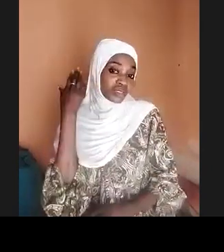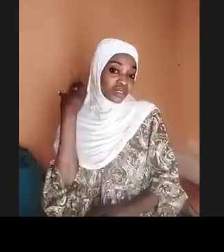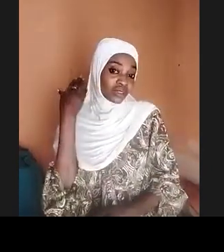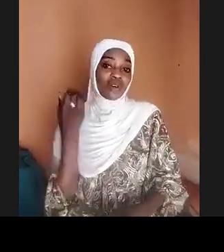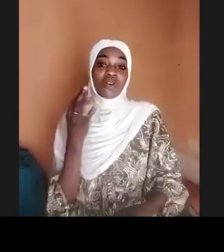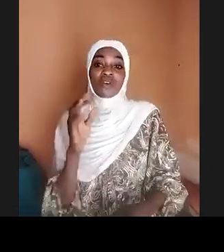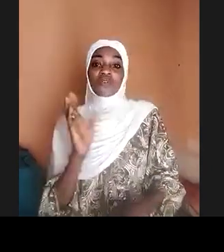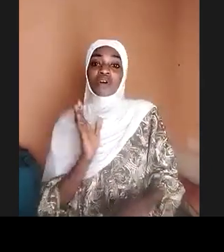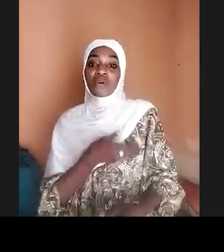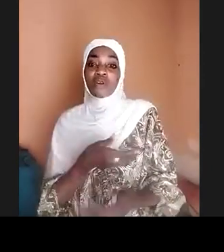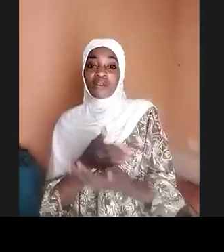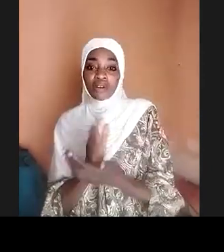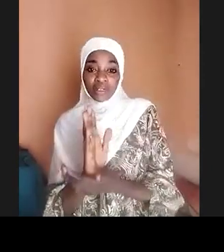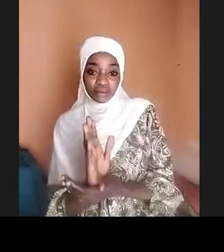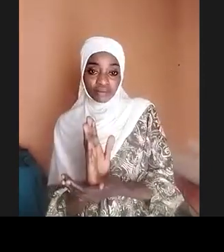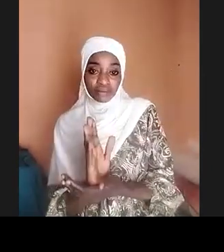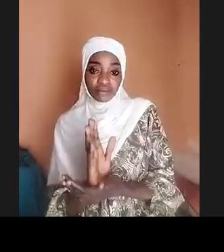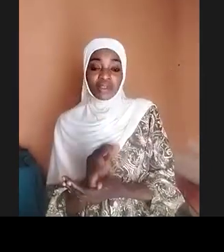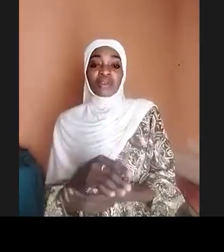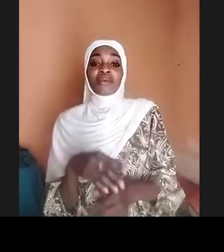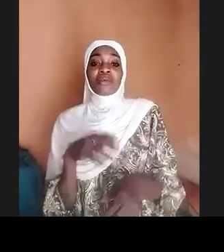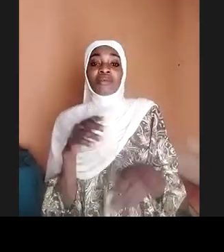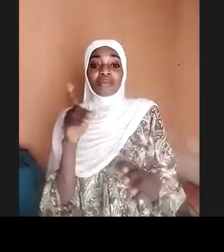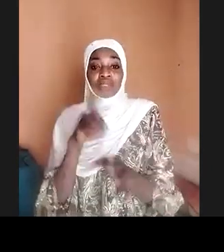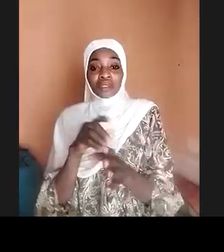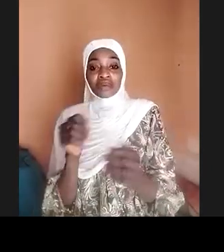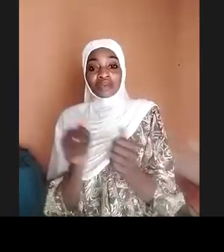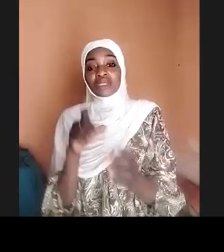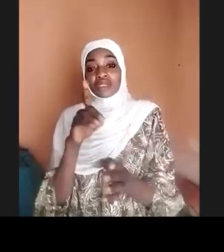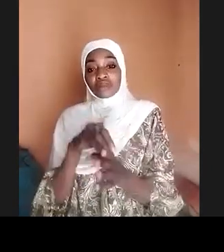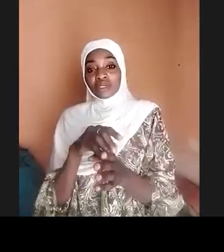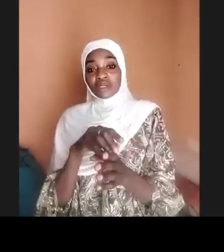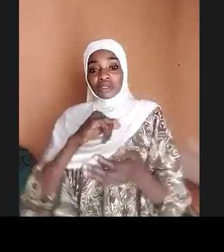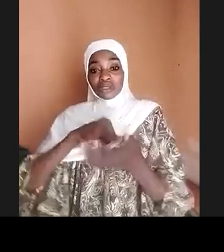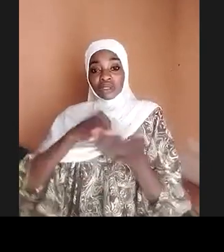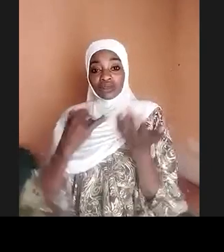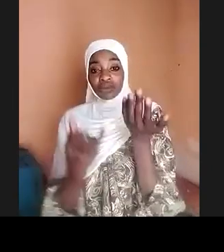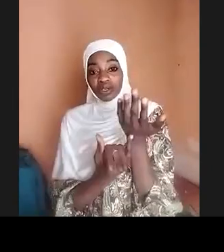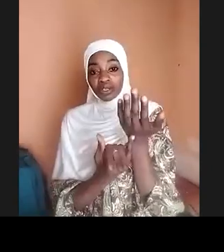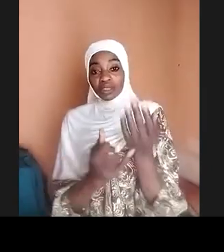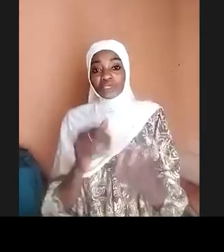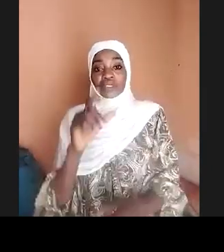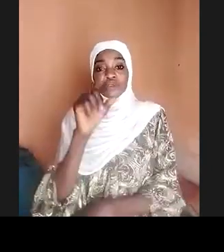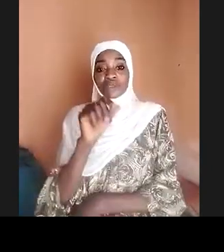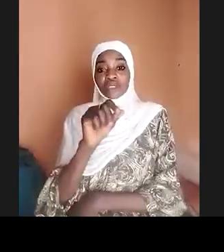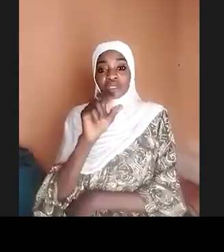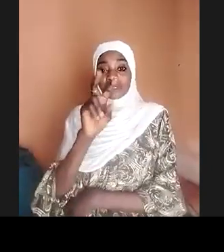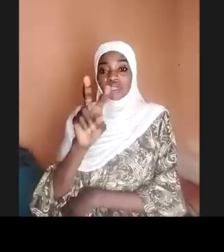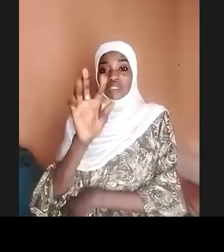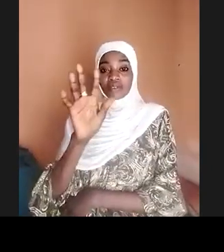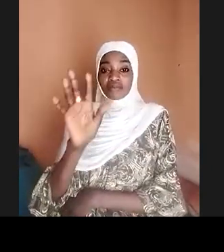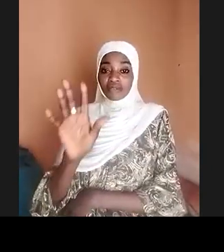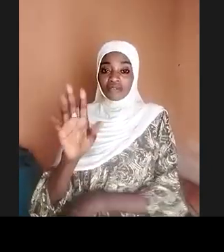with Disabilities Act in January of 2025, and with our national policy, which